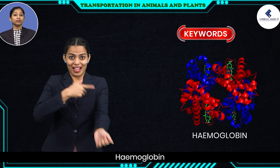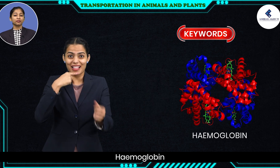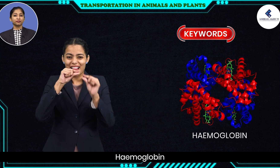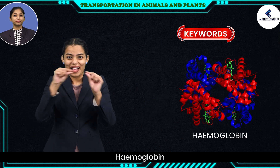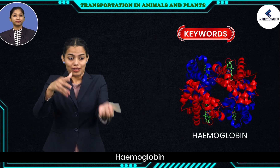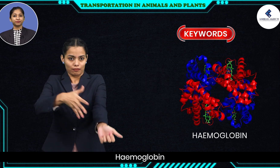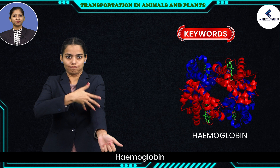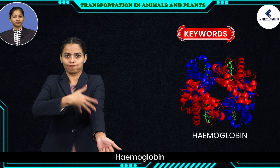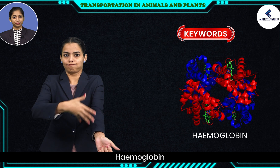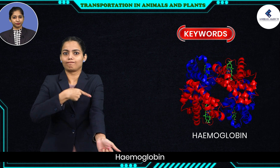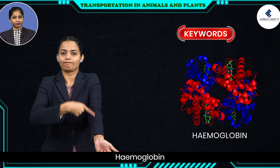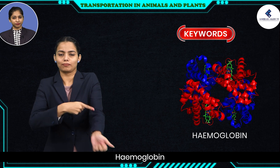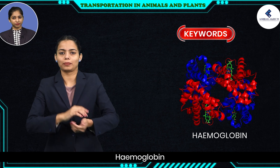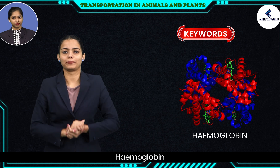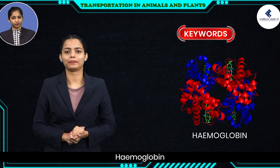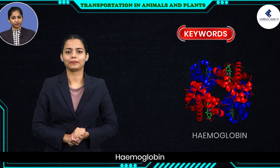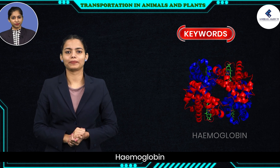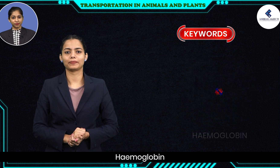hemoglobin,